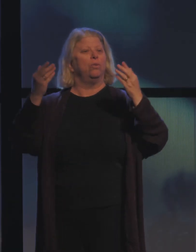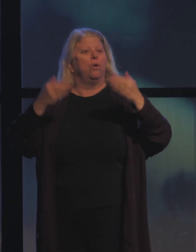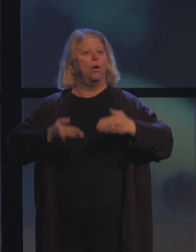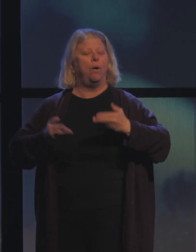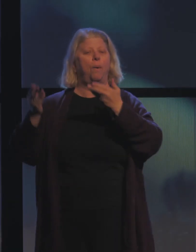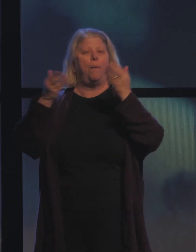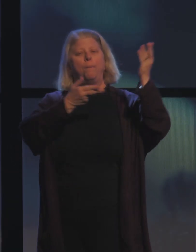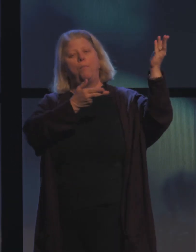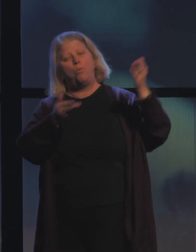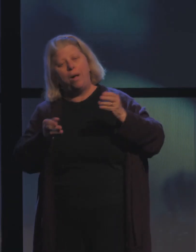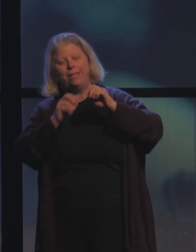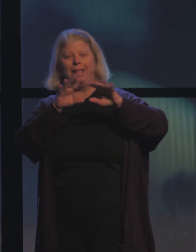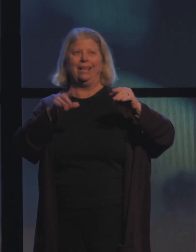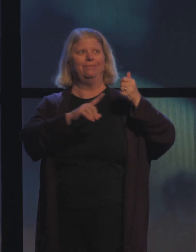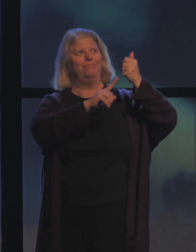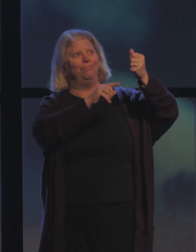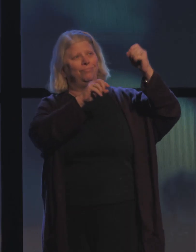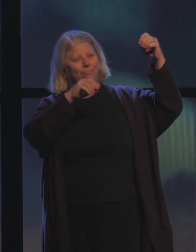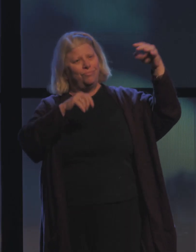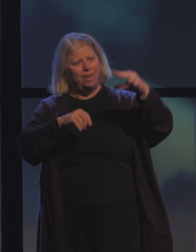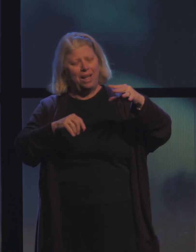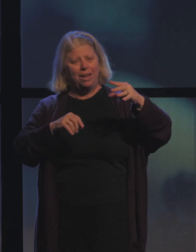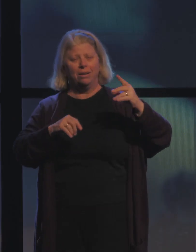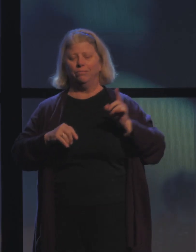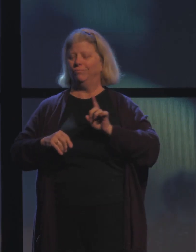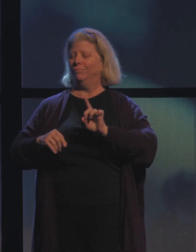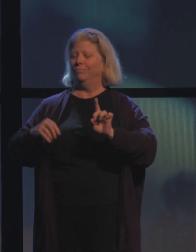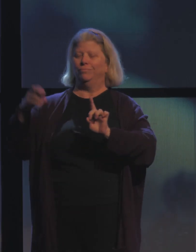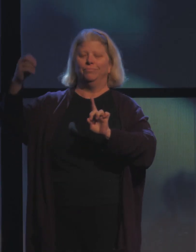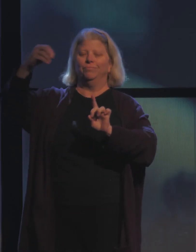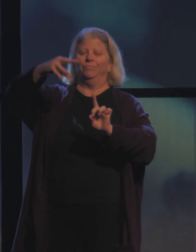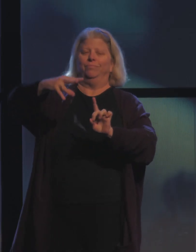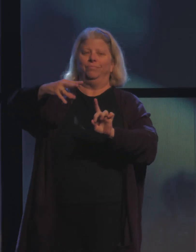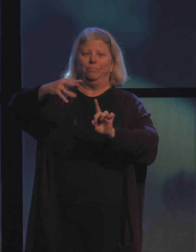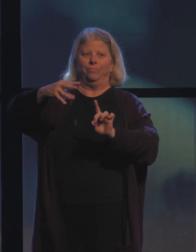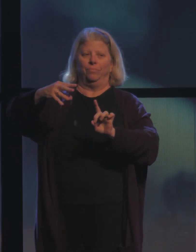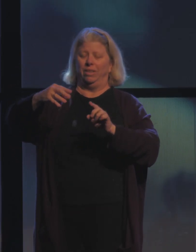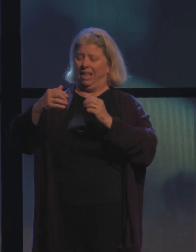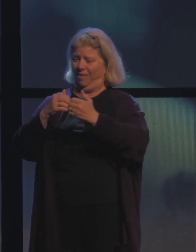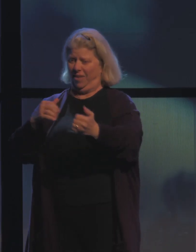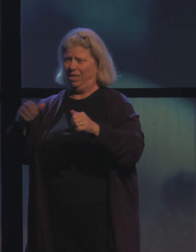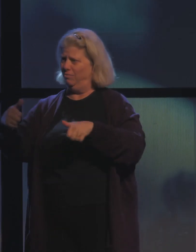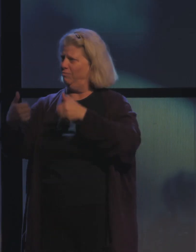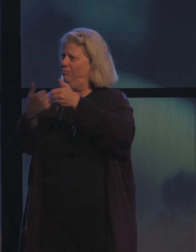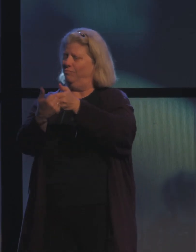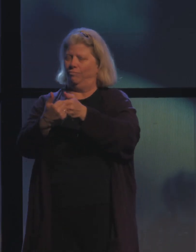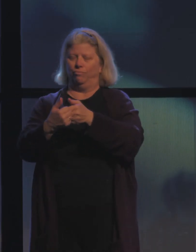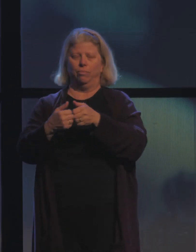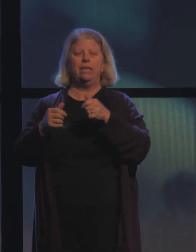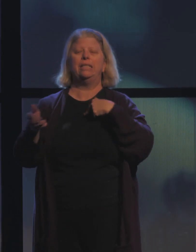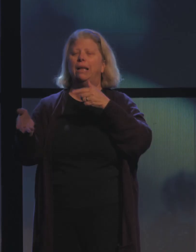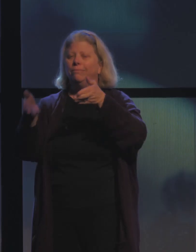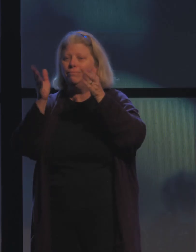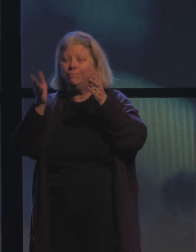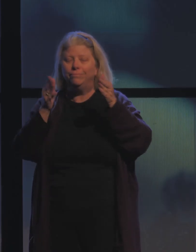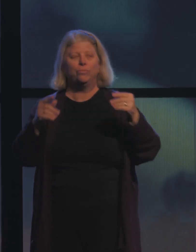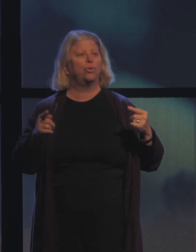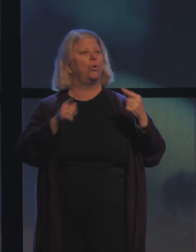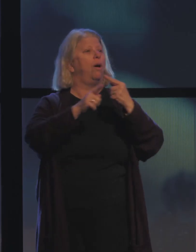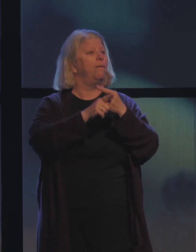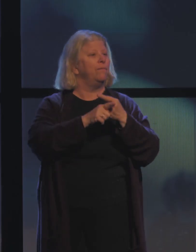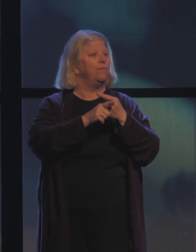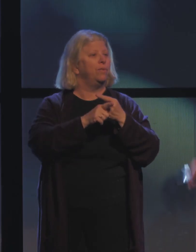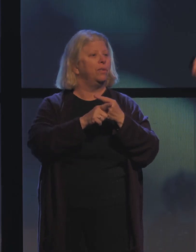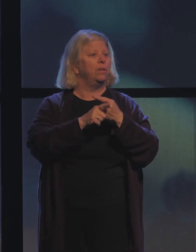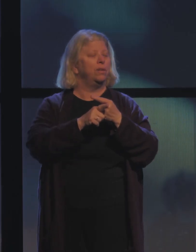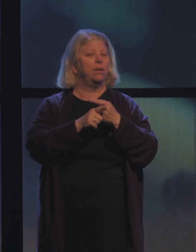and he brought light. He was light everywhere that he went. He challenged the division. He called attention to the conflict.